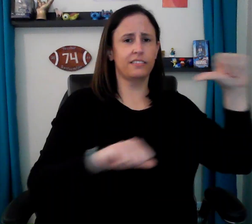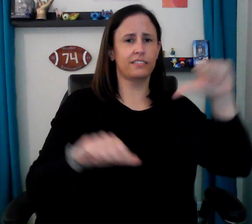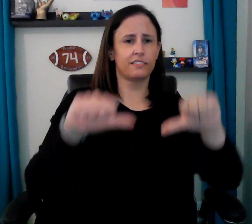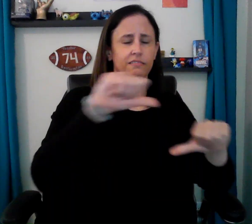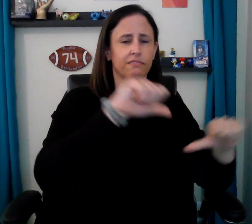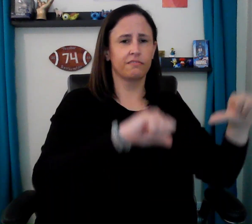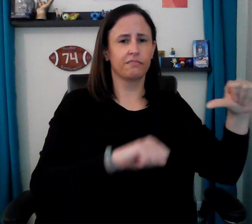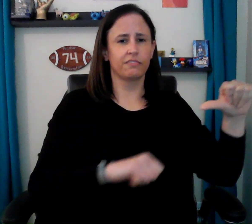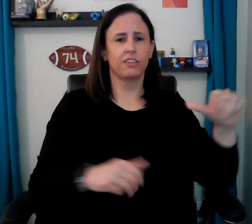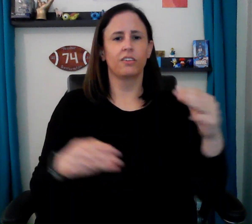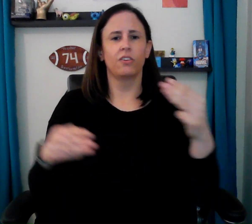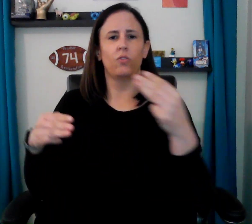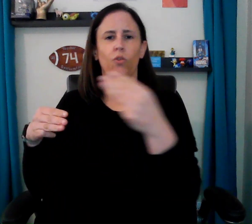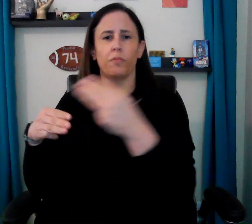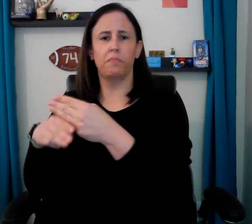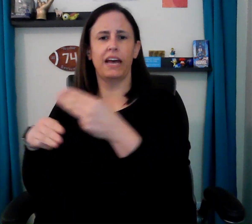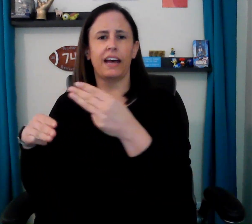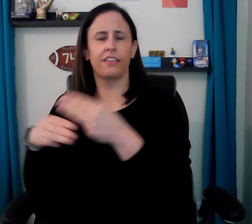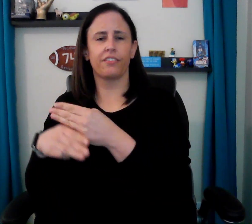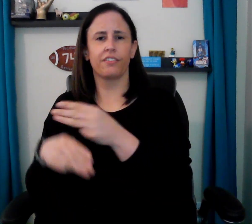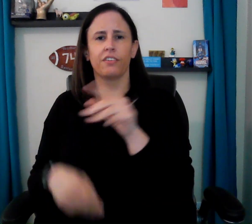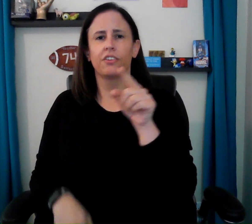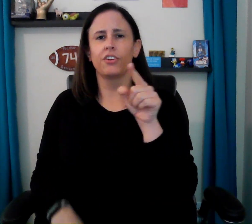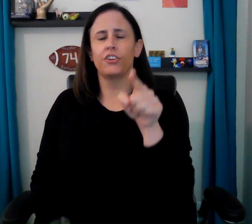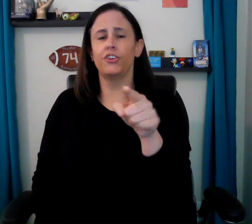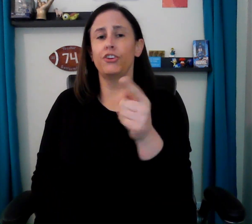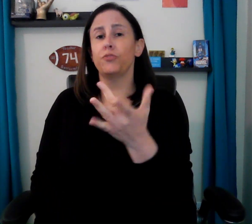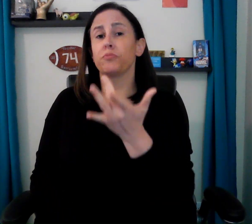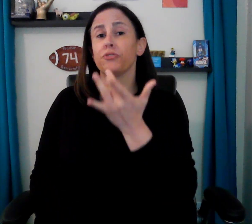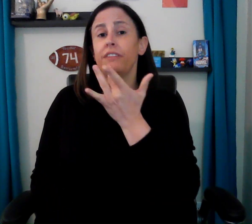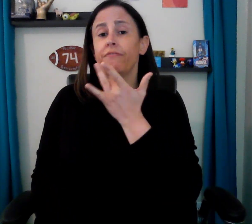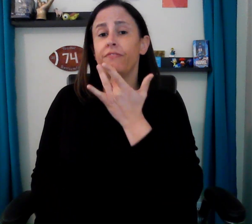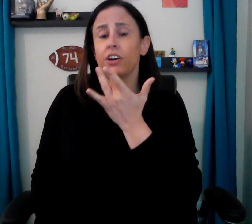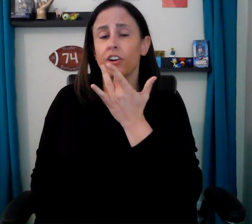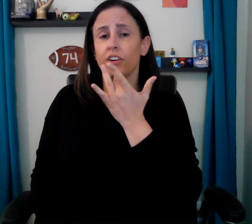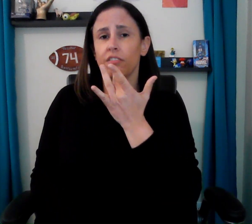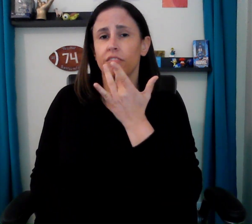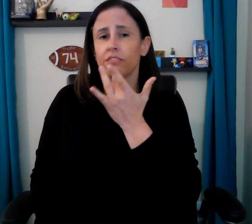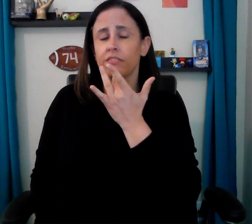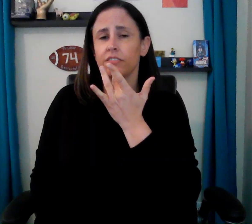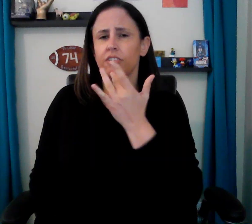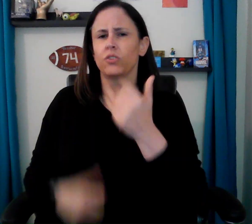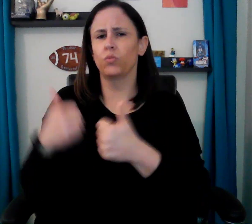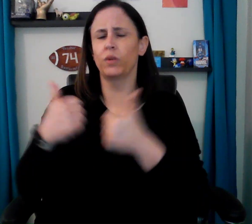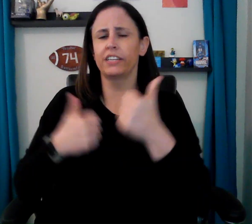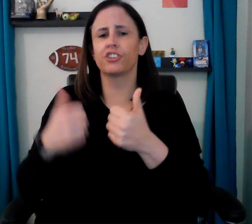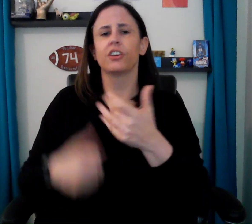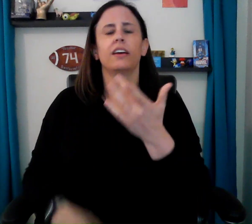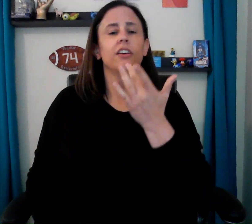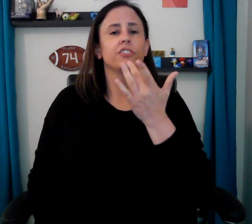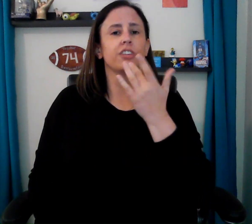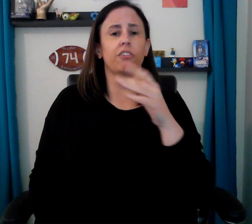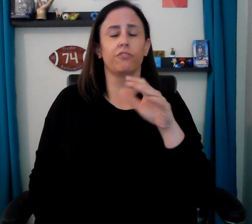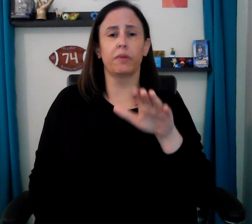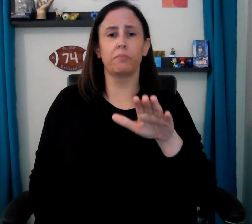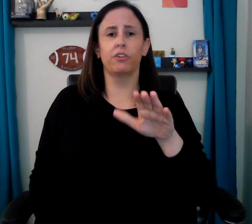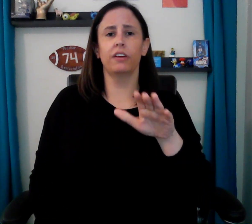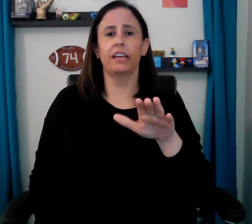Science or math, you prefer which? So remember, if